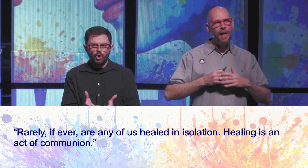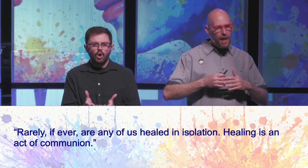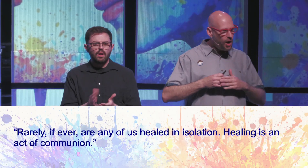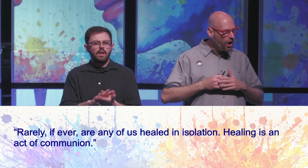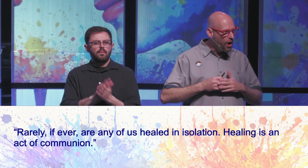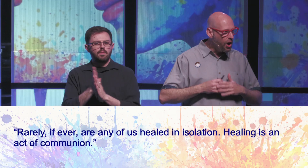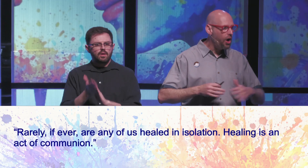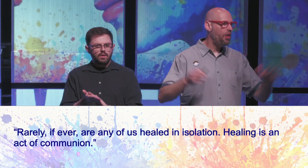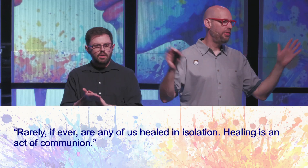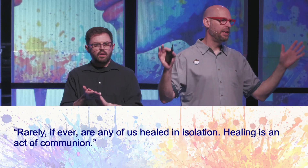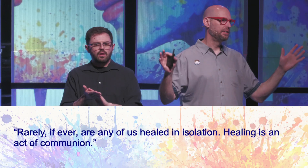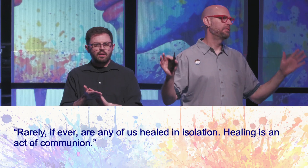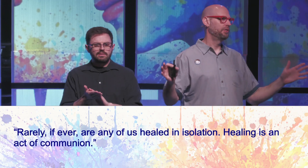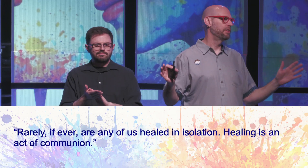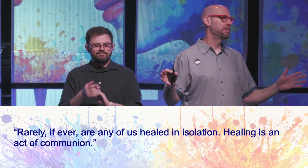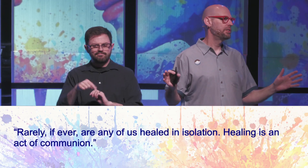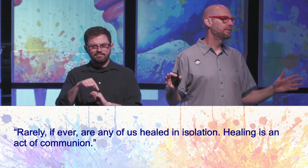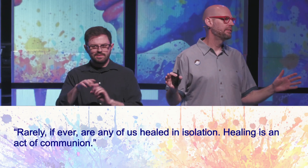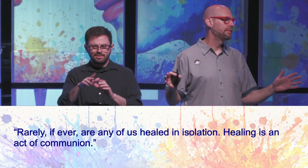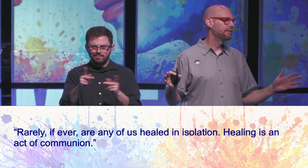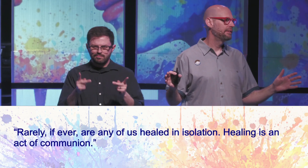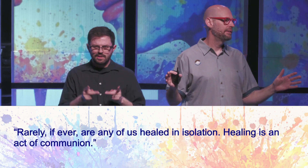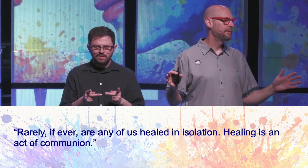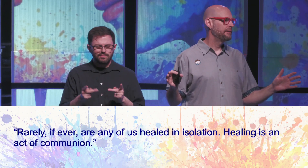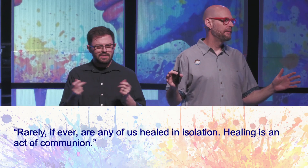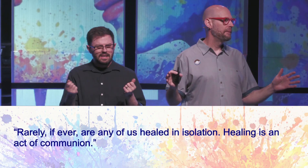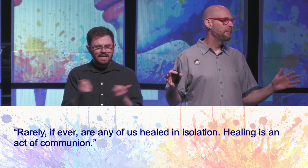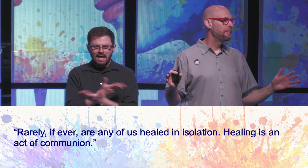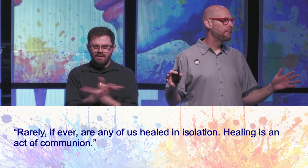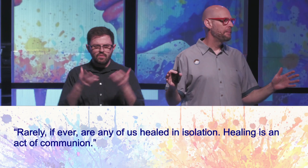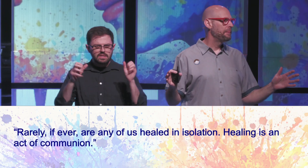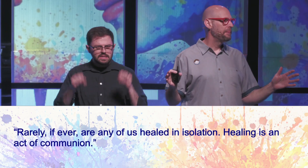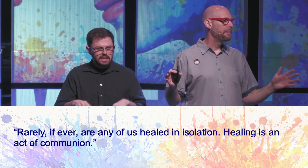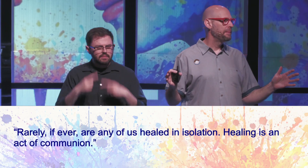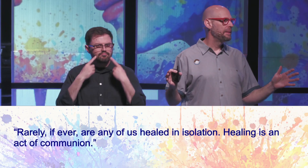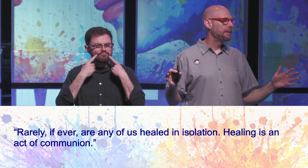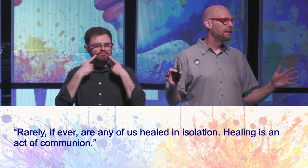where all things flourish.